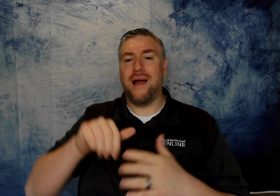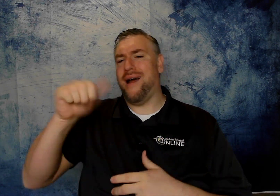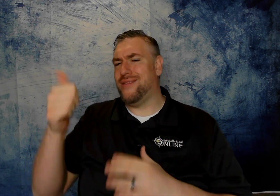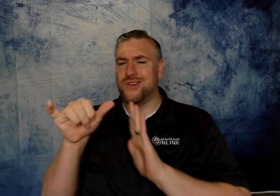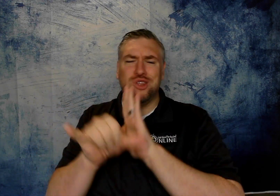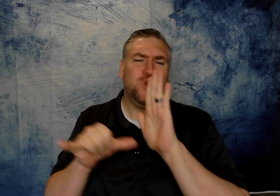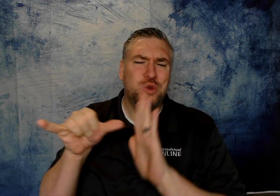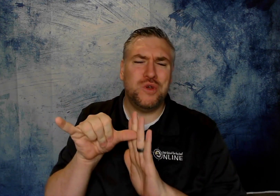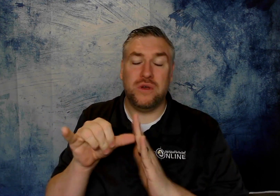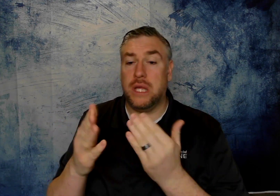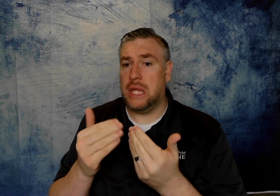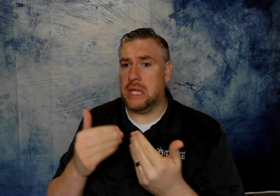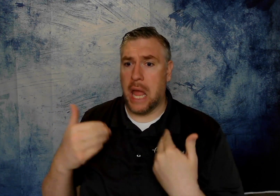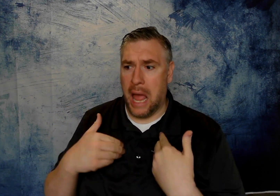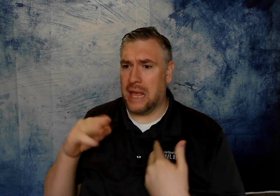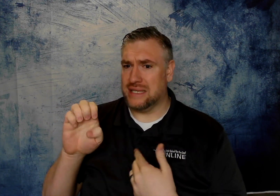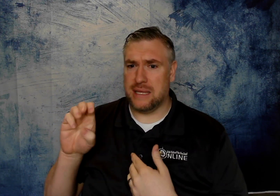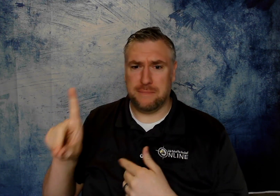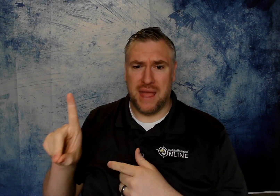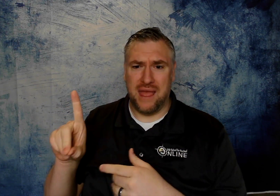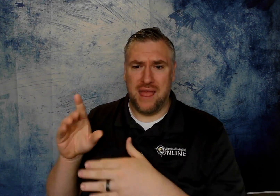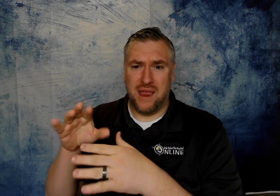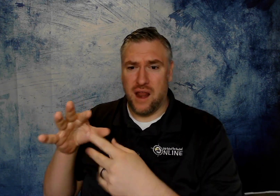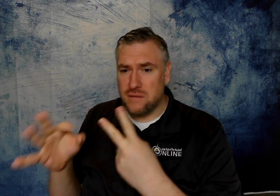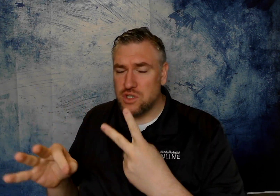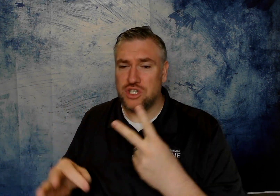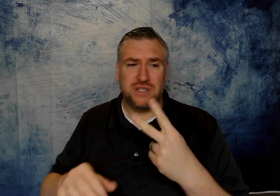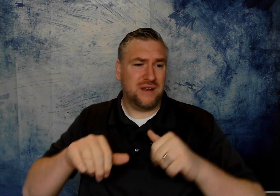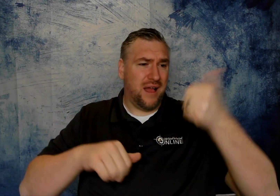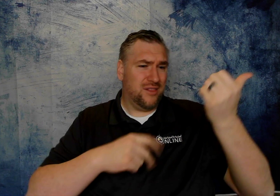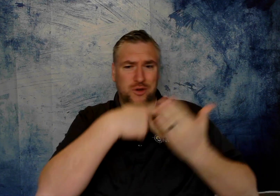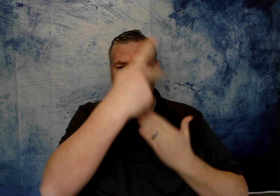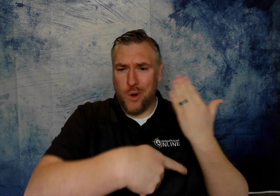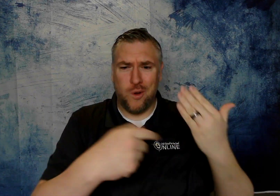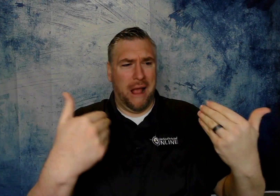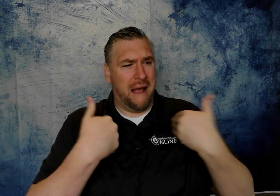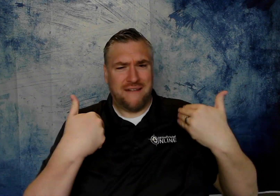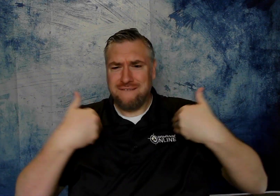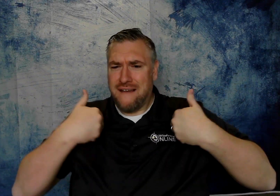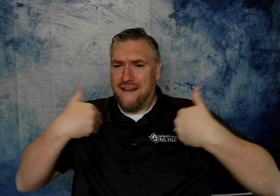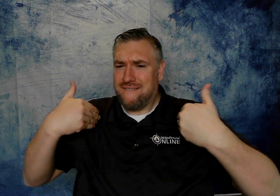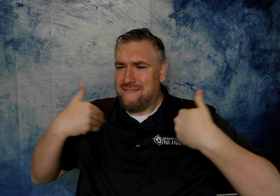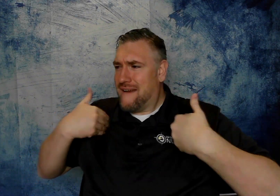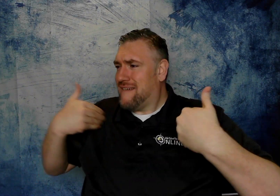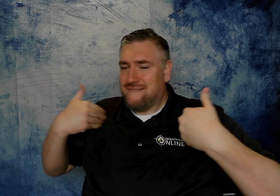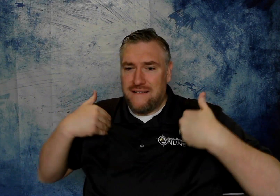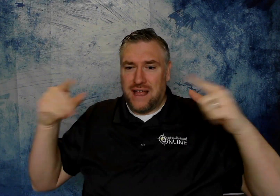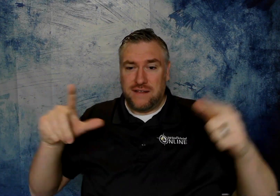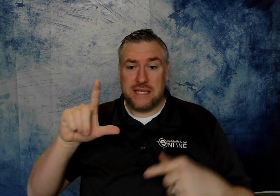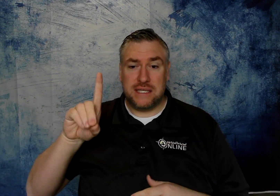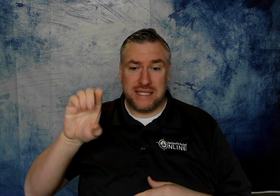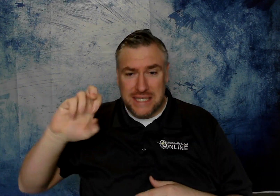Now, other programs like YouTube, they have embed options and codes ready to go.